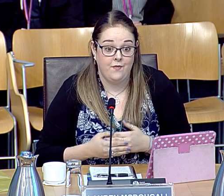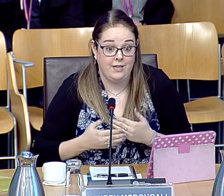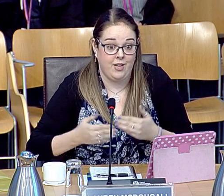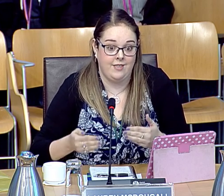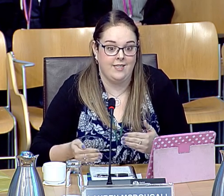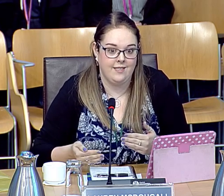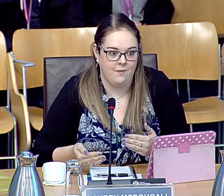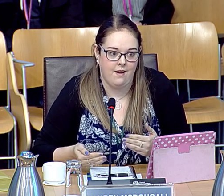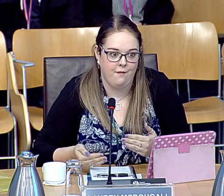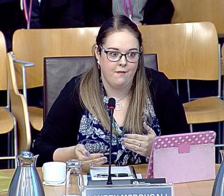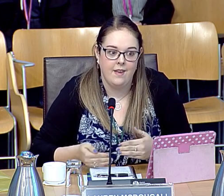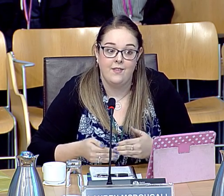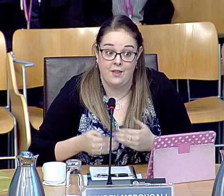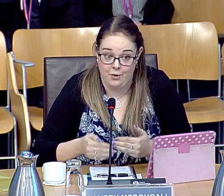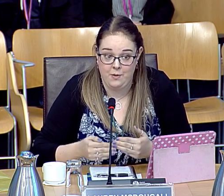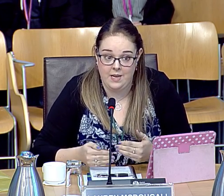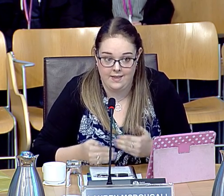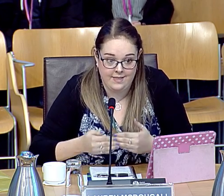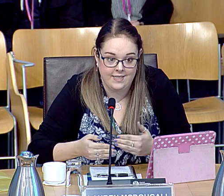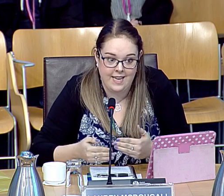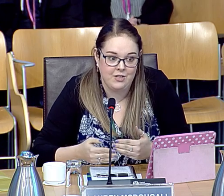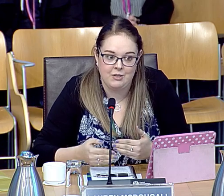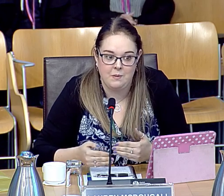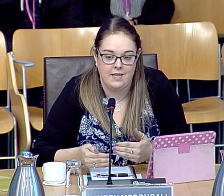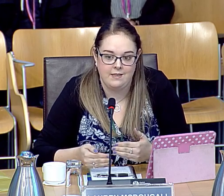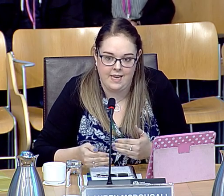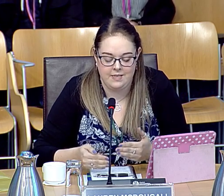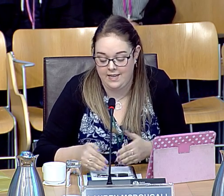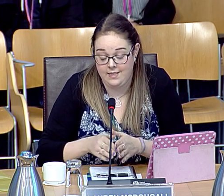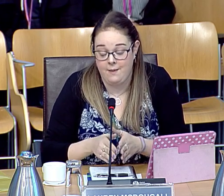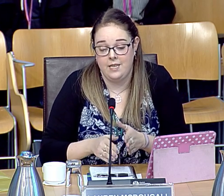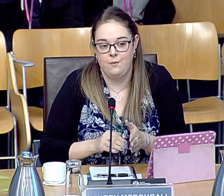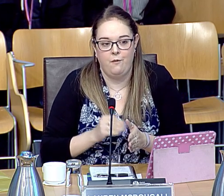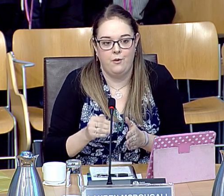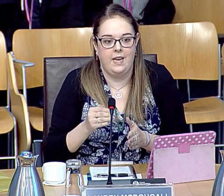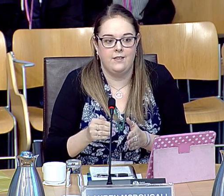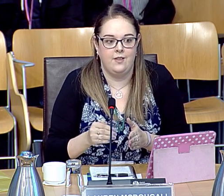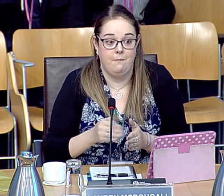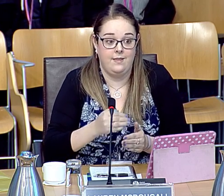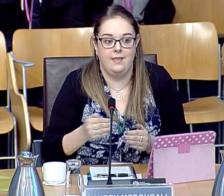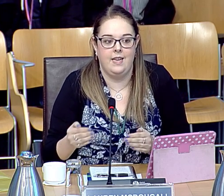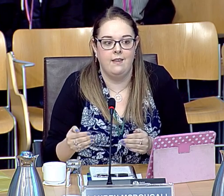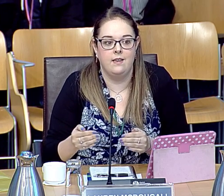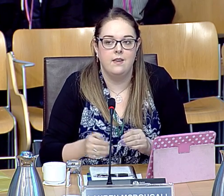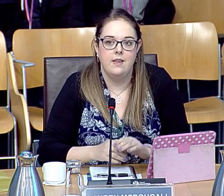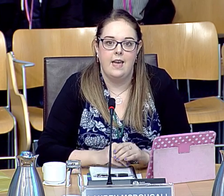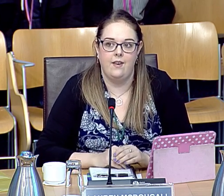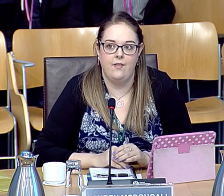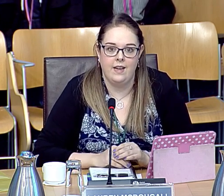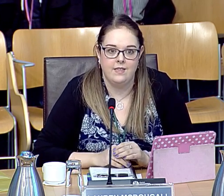they trust the system enough that they're going to be, this extension is going to be accepted before they actually miss the deadline. And that leads